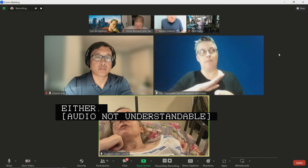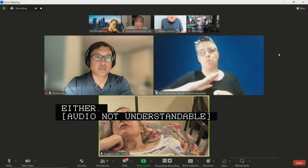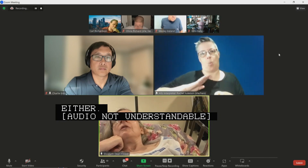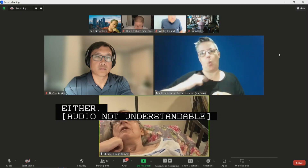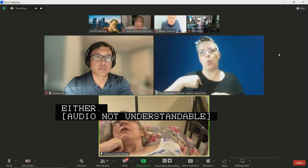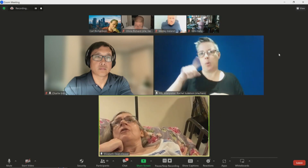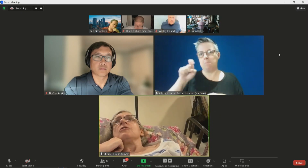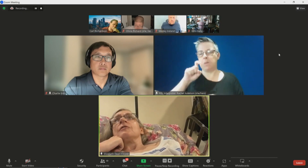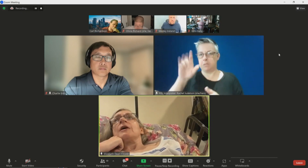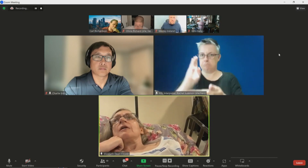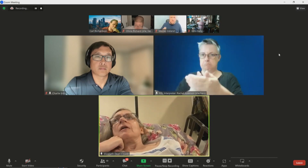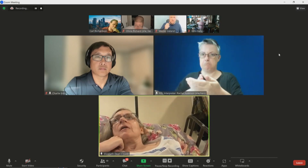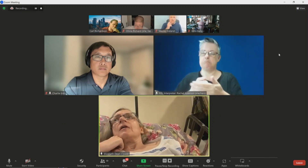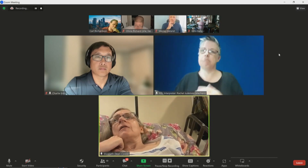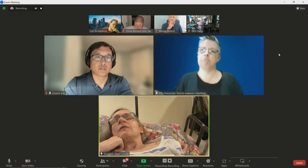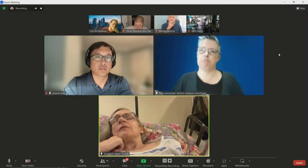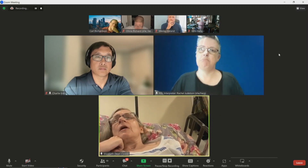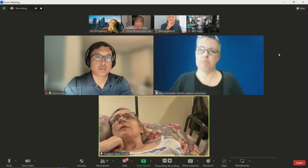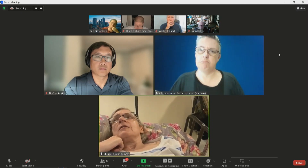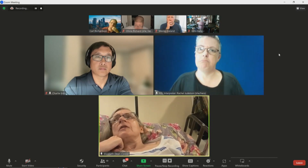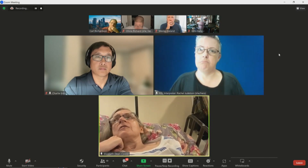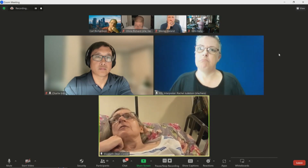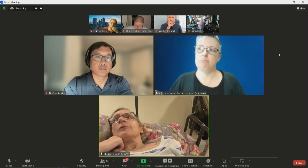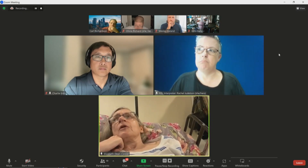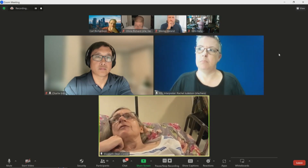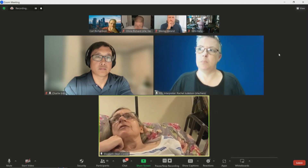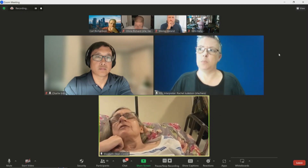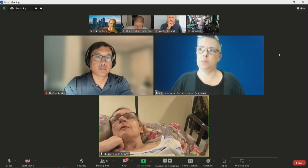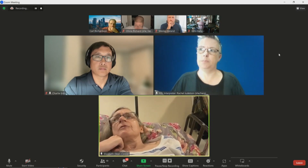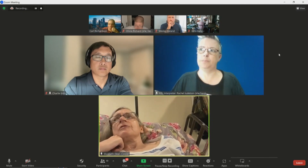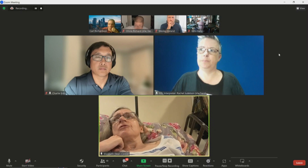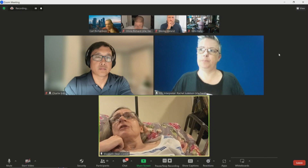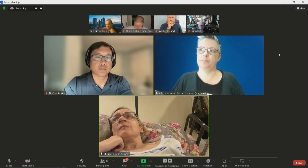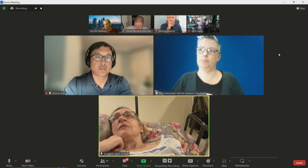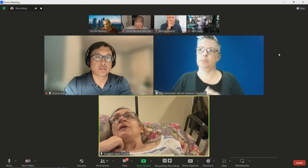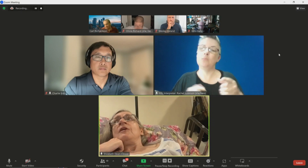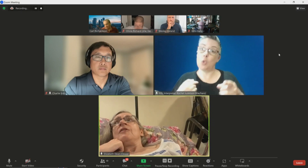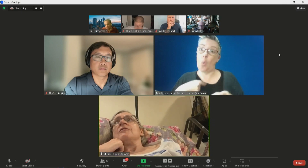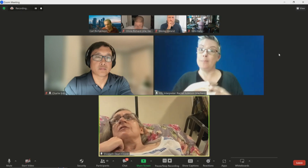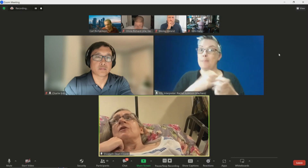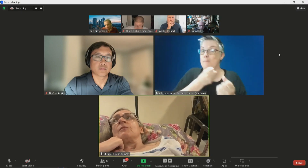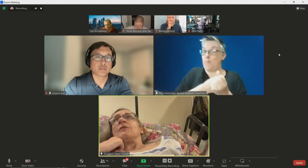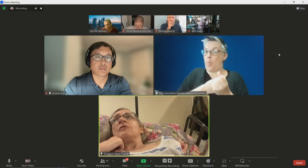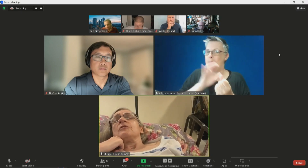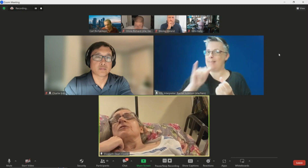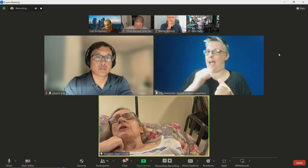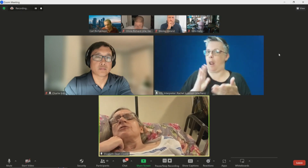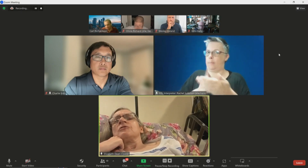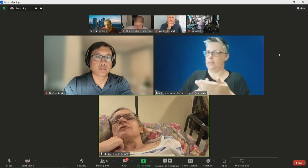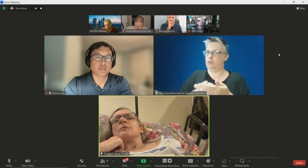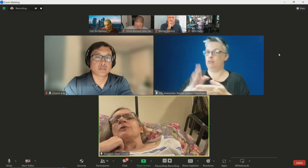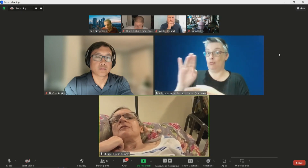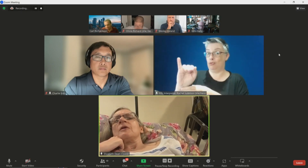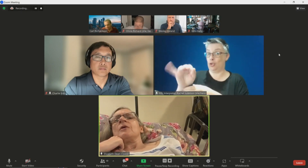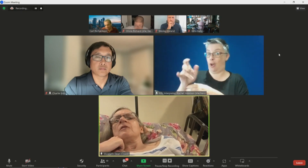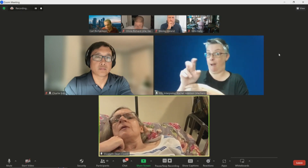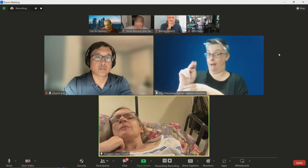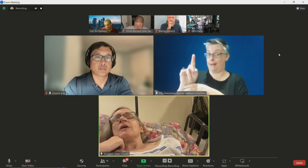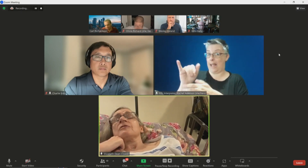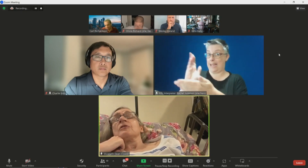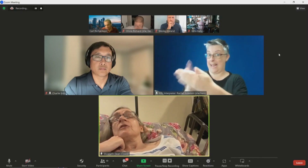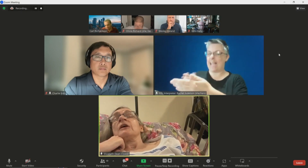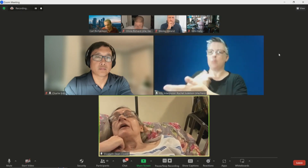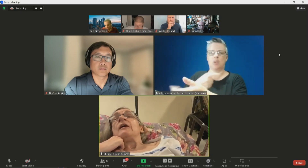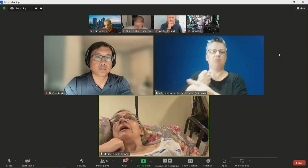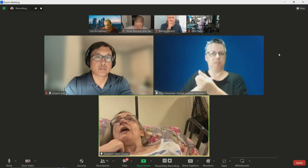to write in support of this opposition. So those are just the points I wanted to make,